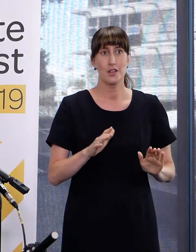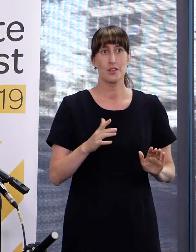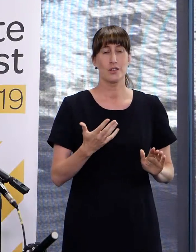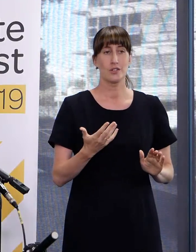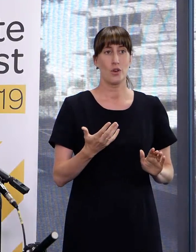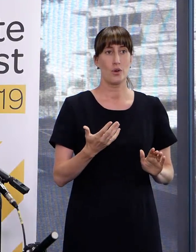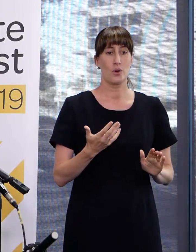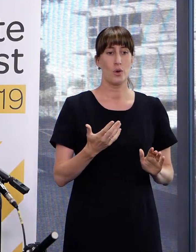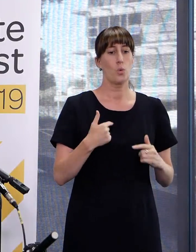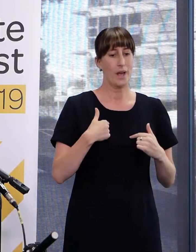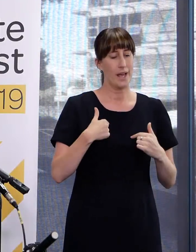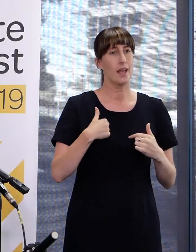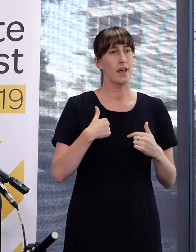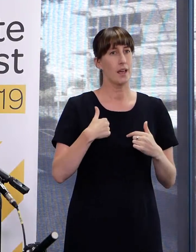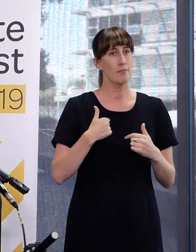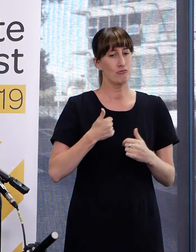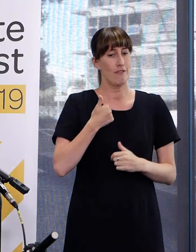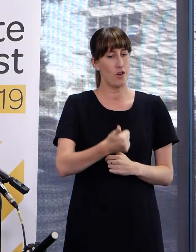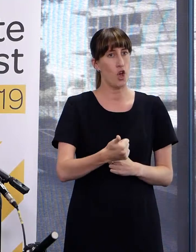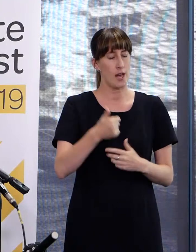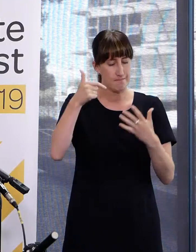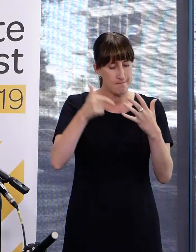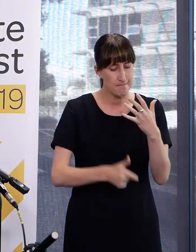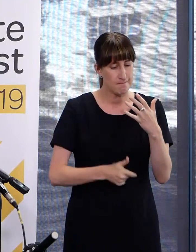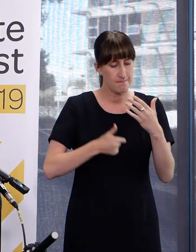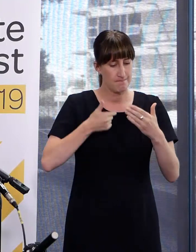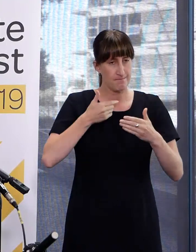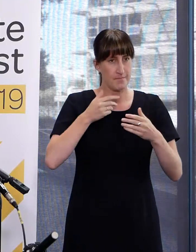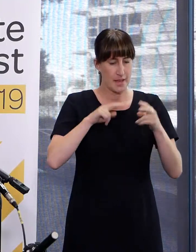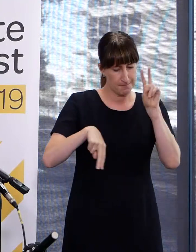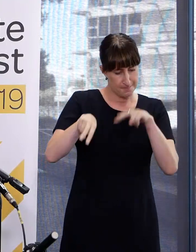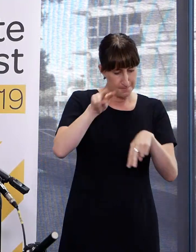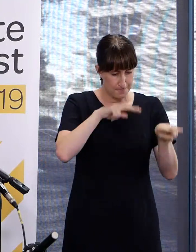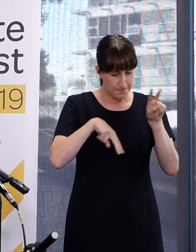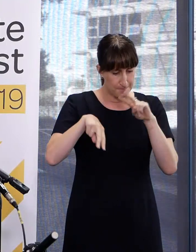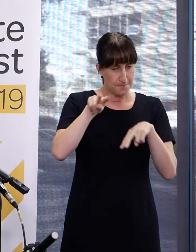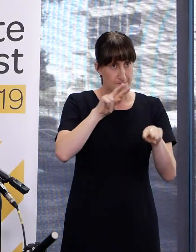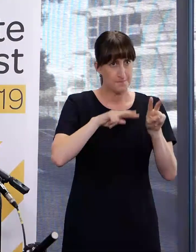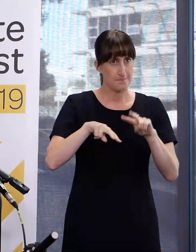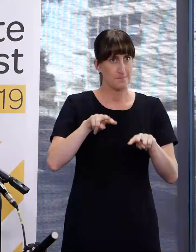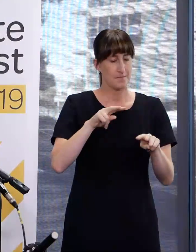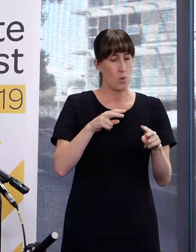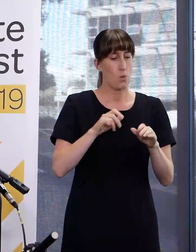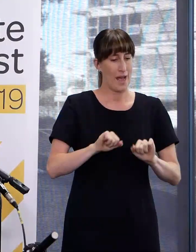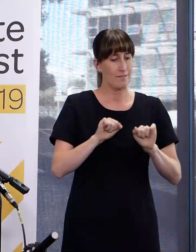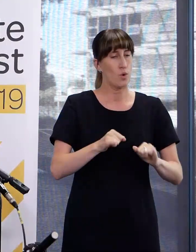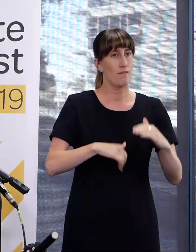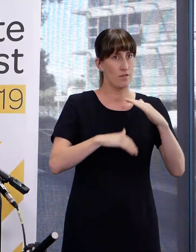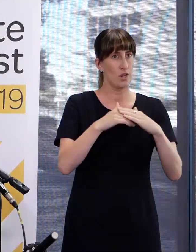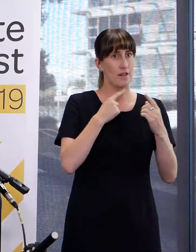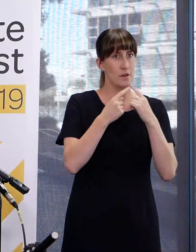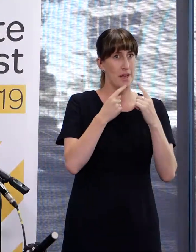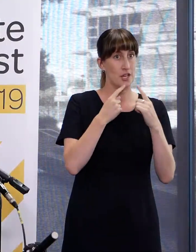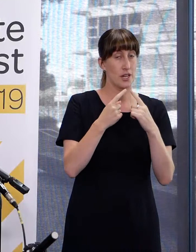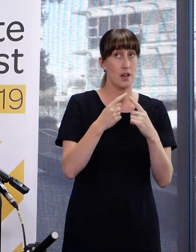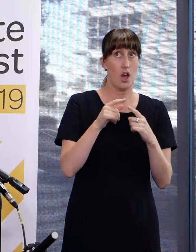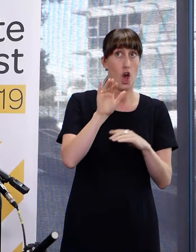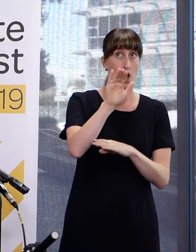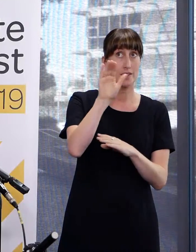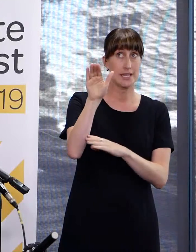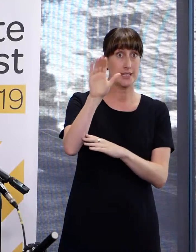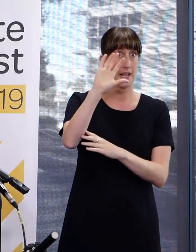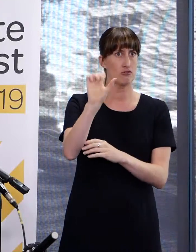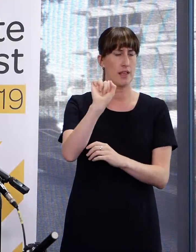duplicate, we certainly look at the assessments from those countries, and that's really helpful.